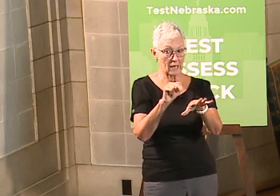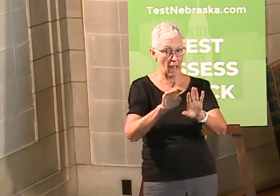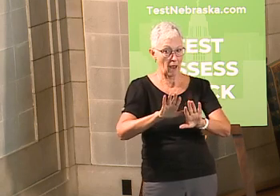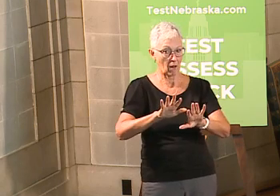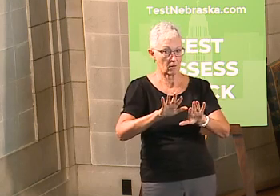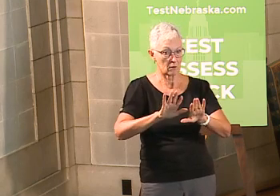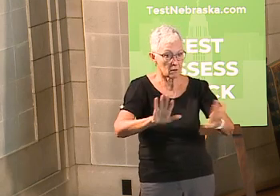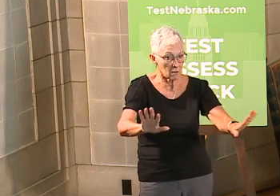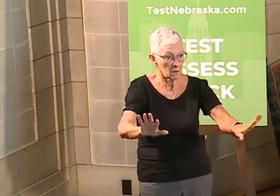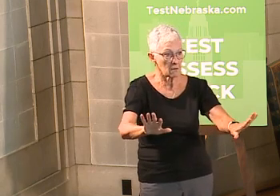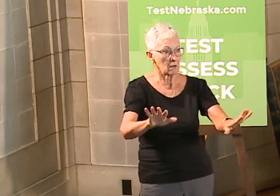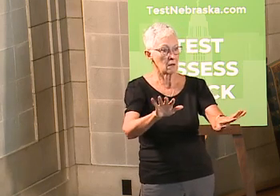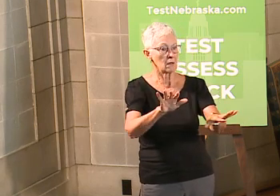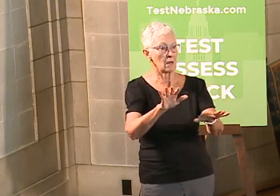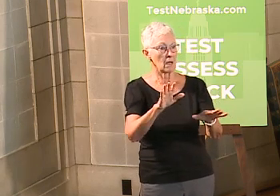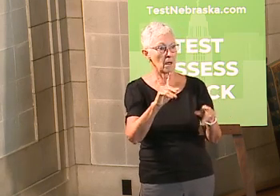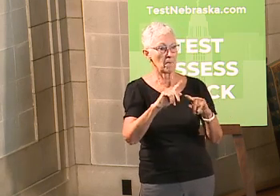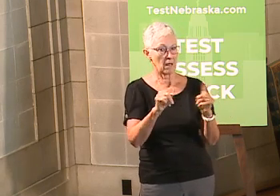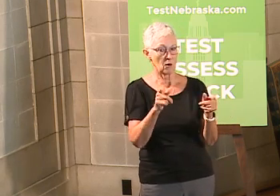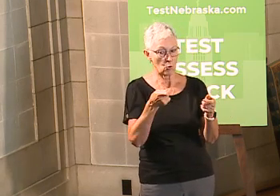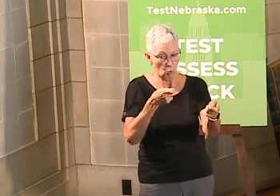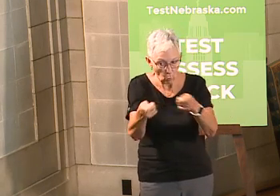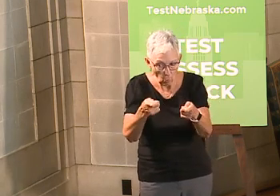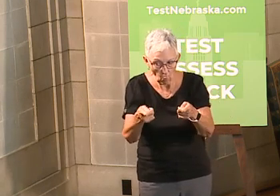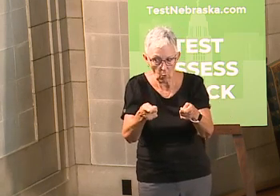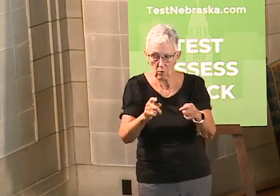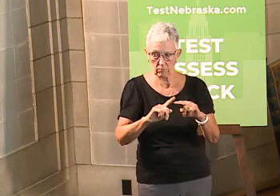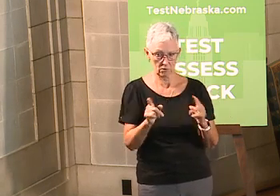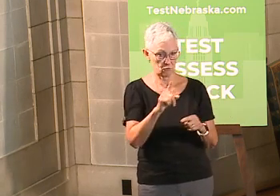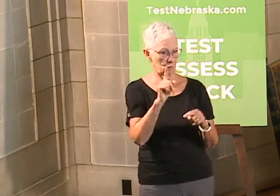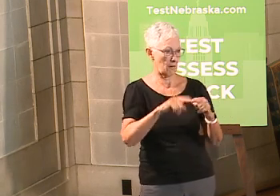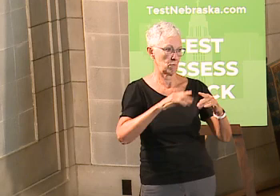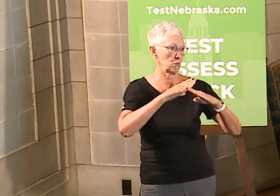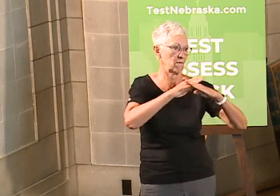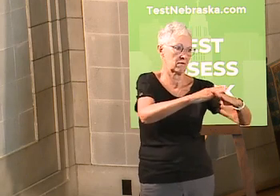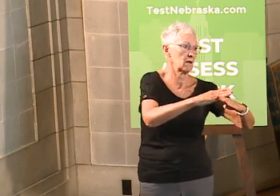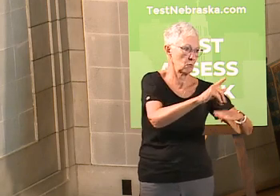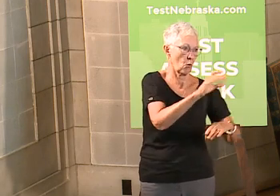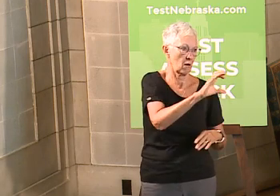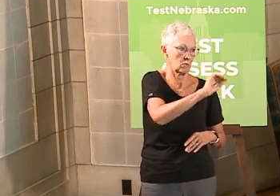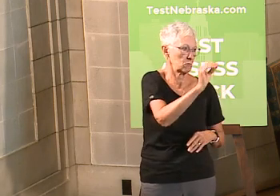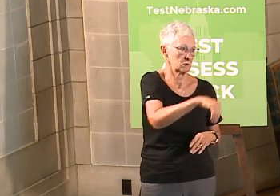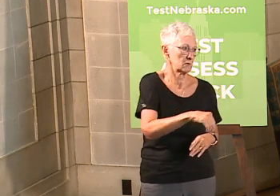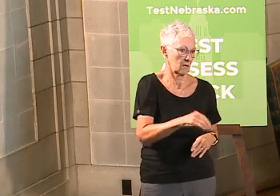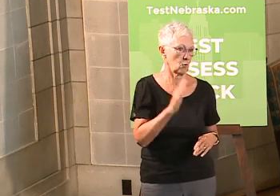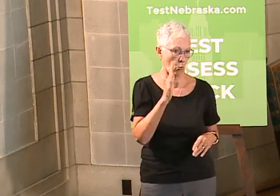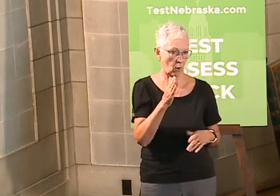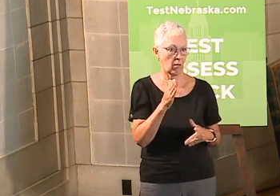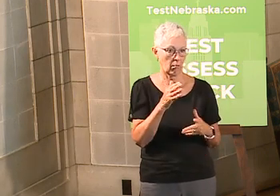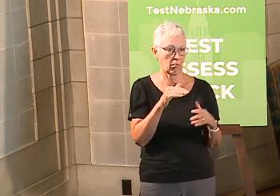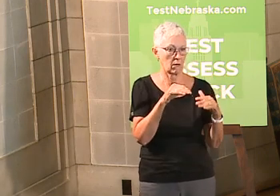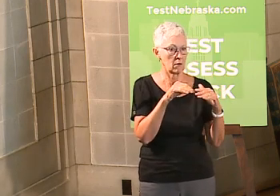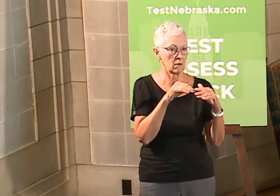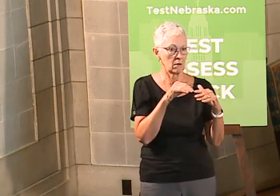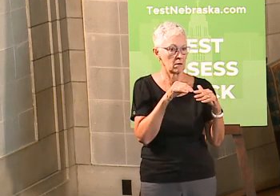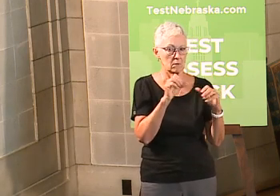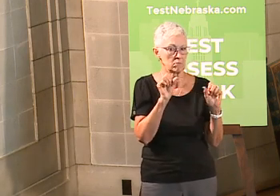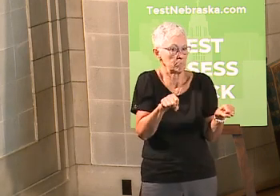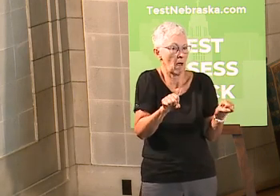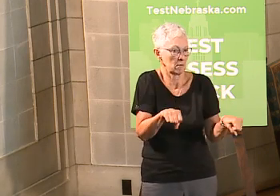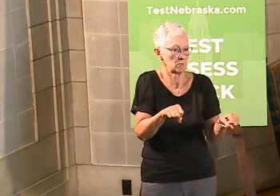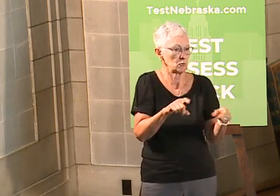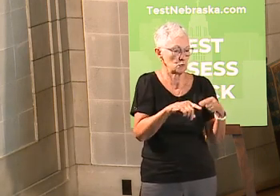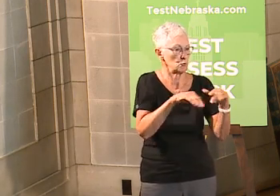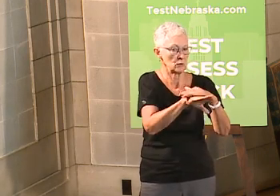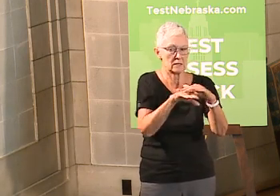that, to be able to and provide that medical care for anybody who's severely impacted. So we're certainly going to take additional steps to